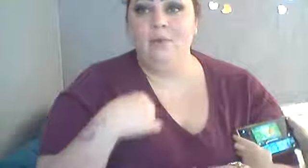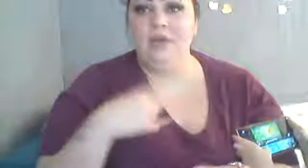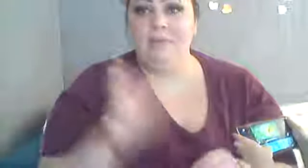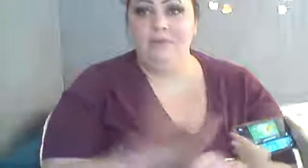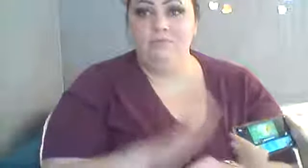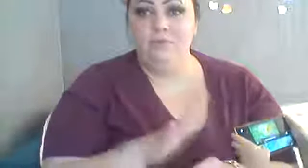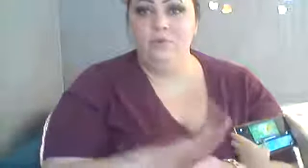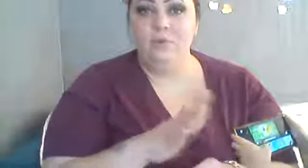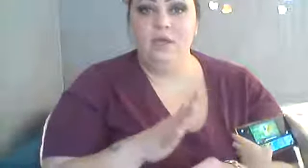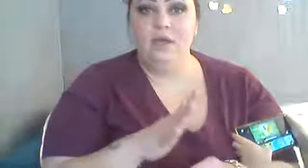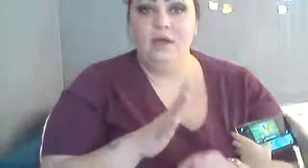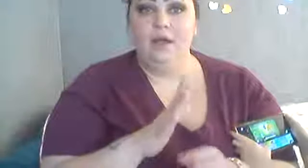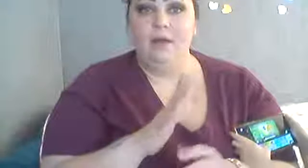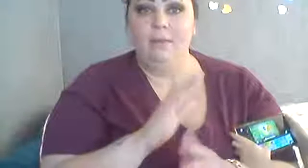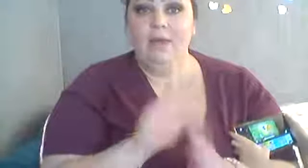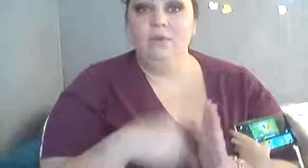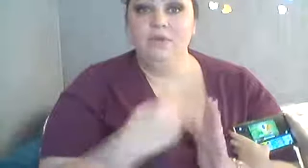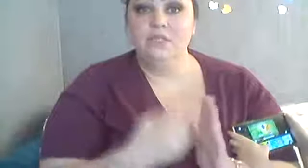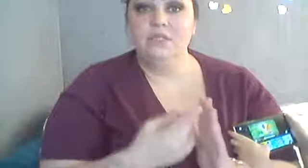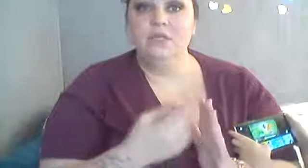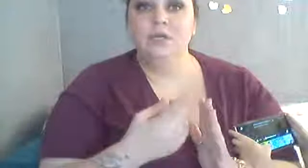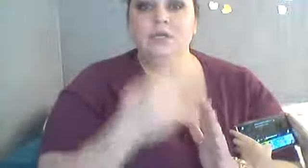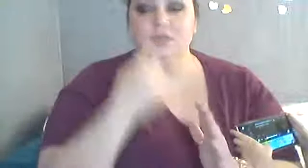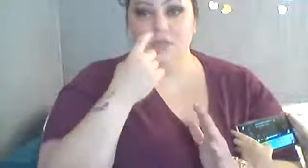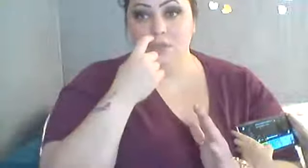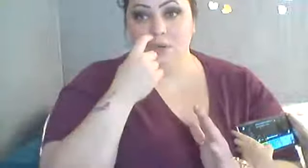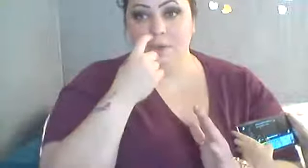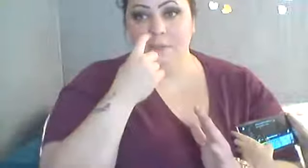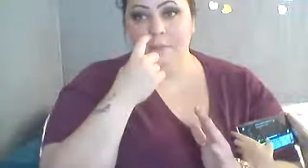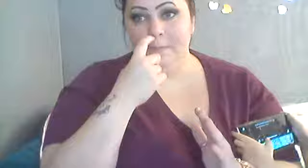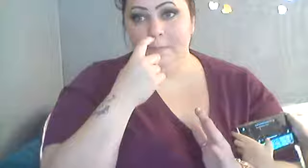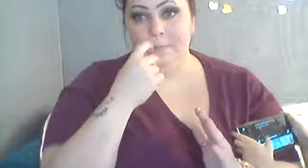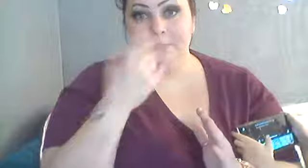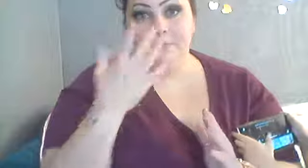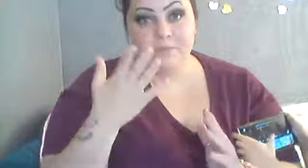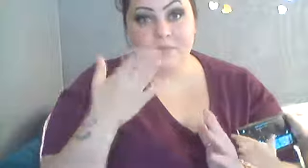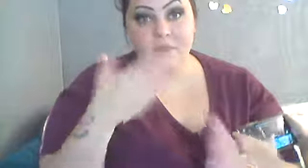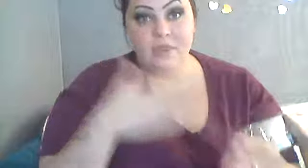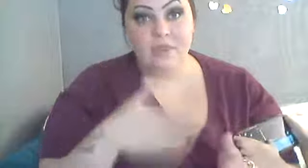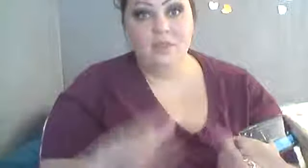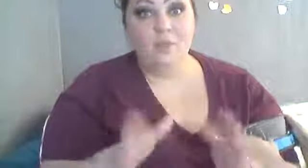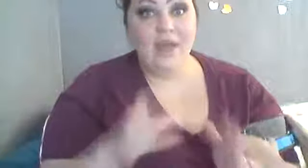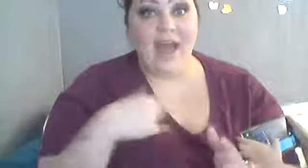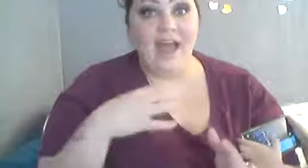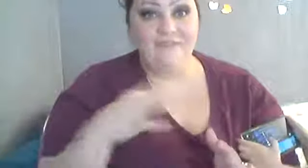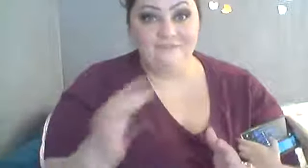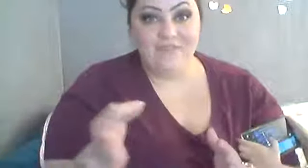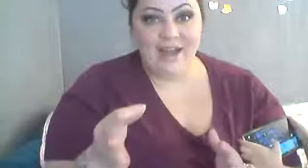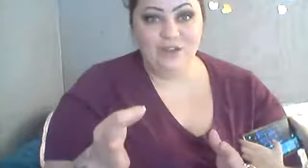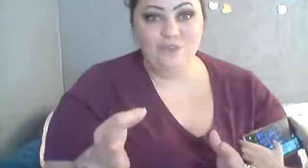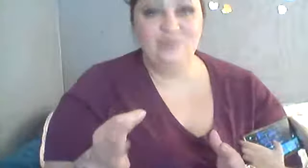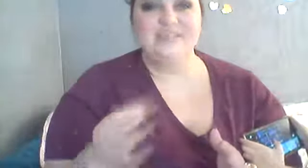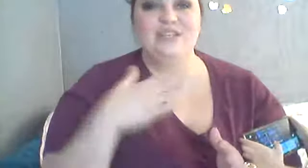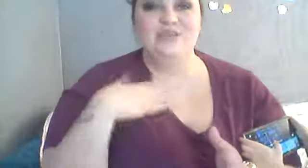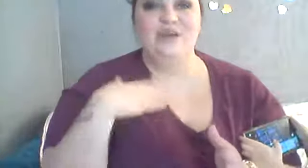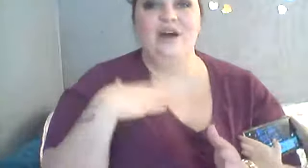at my full hours. So the way I found was I could do it on